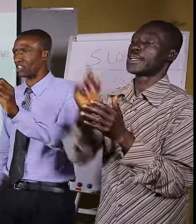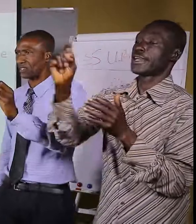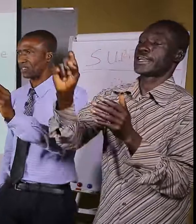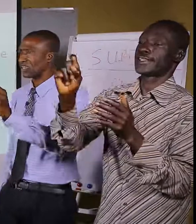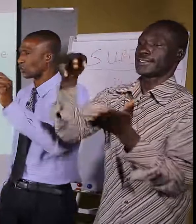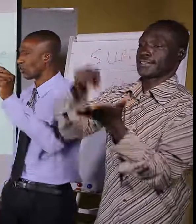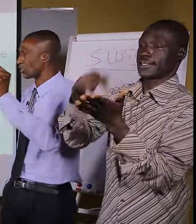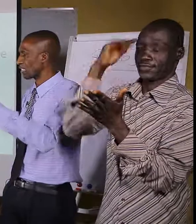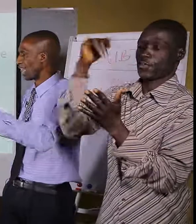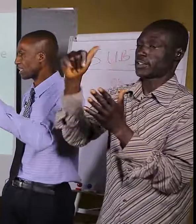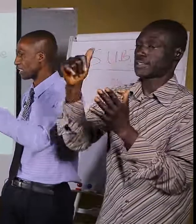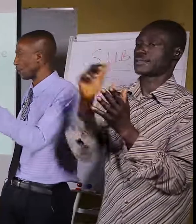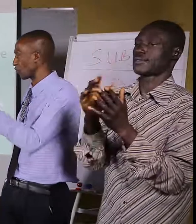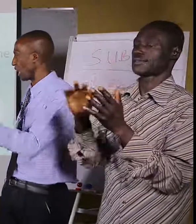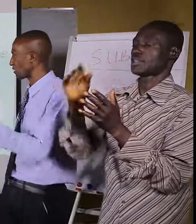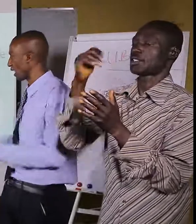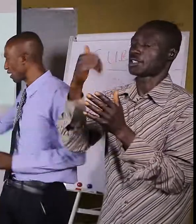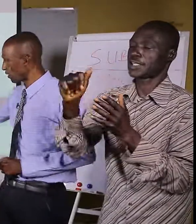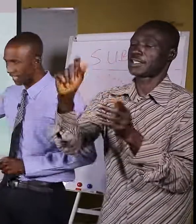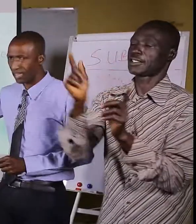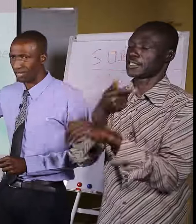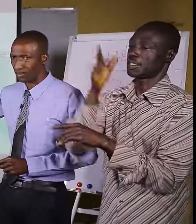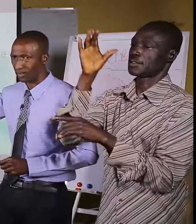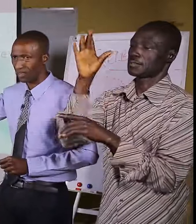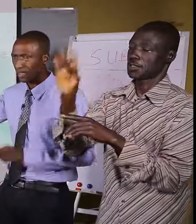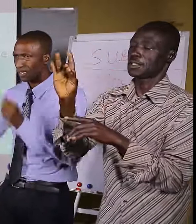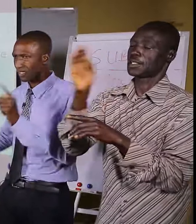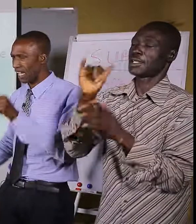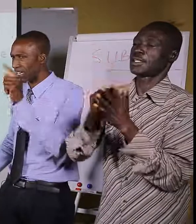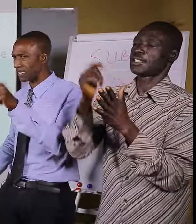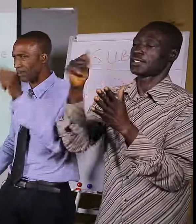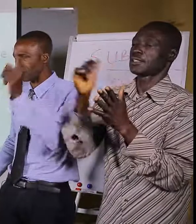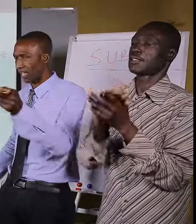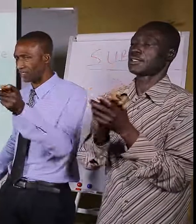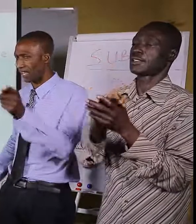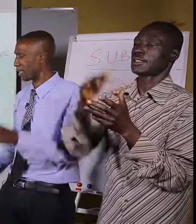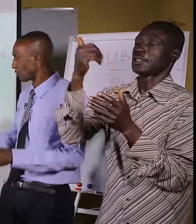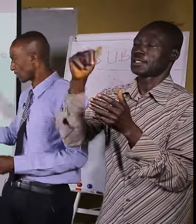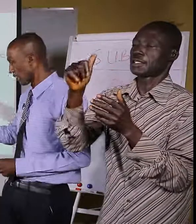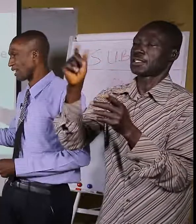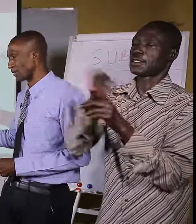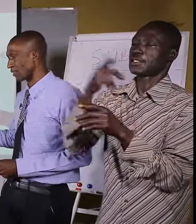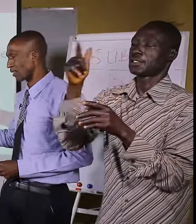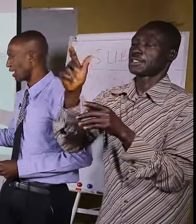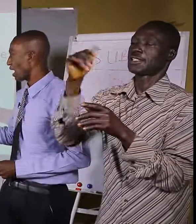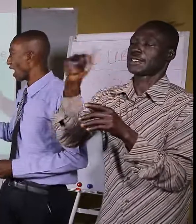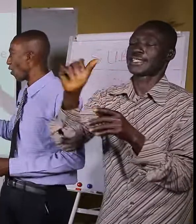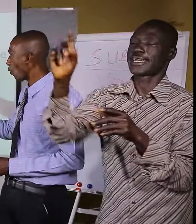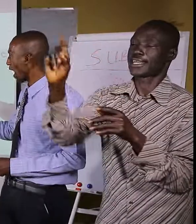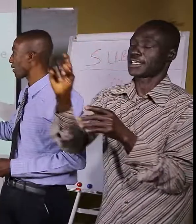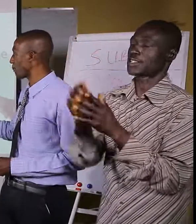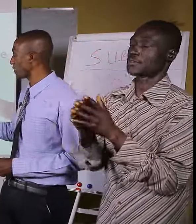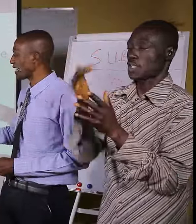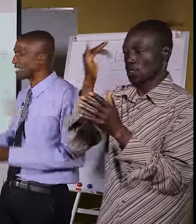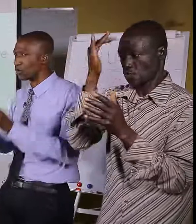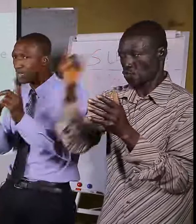tens digit, so 10 times x, that gives us 10x. 10 times x, that gives us 10x. And